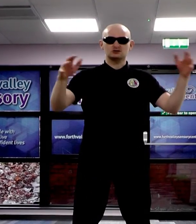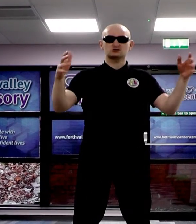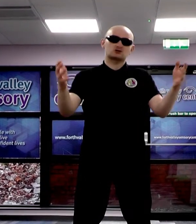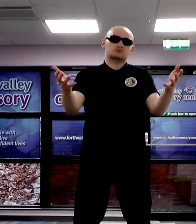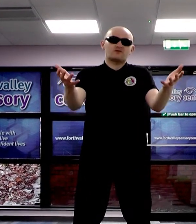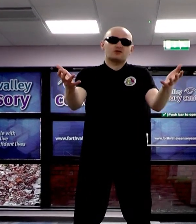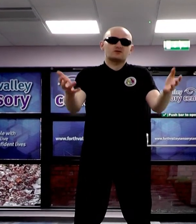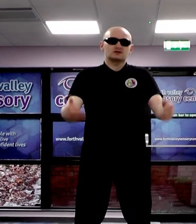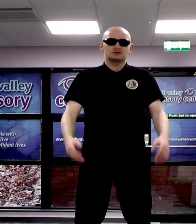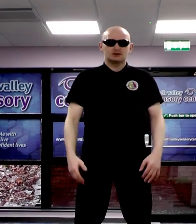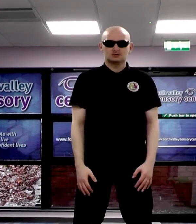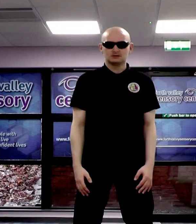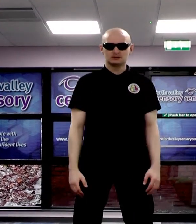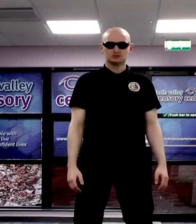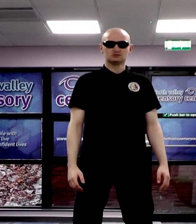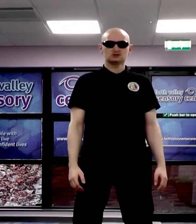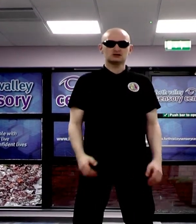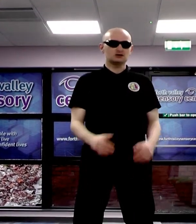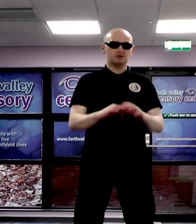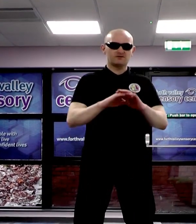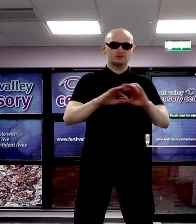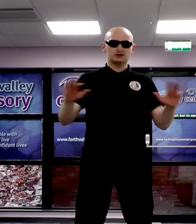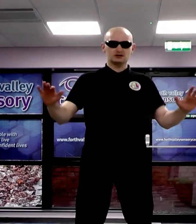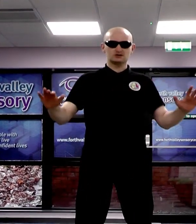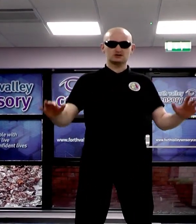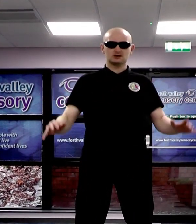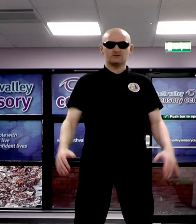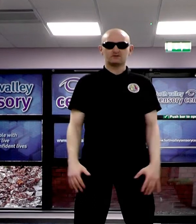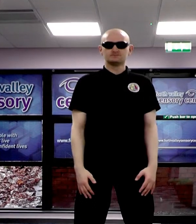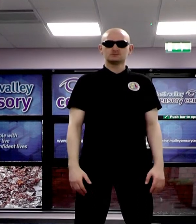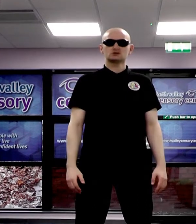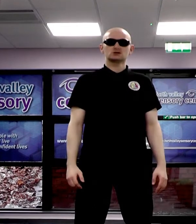just I'd prefer you did that. Just to keep everybody nice and safe. So,